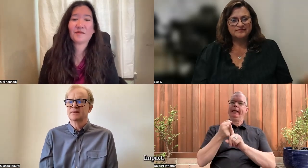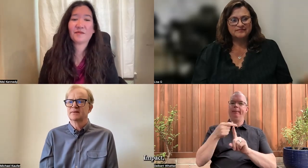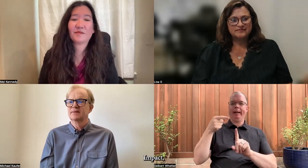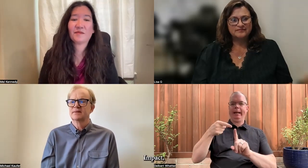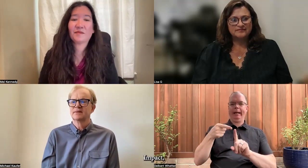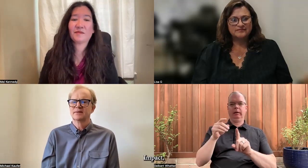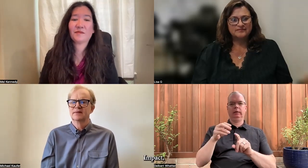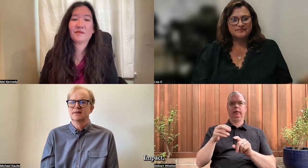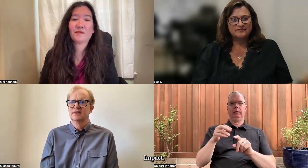Impact.